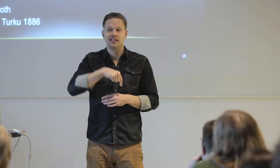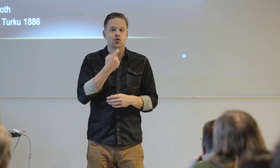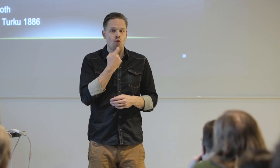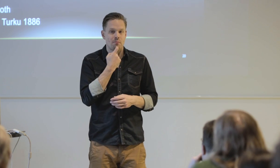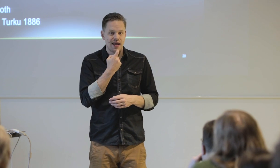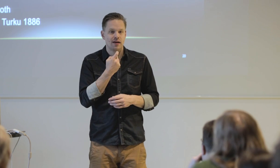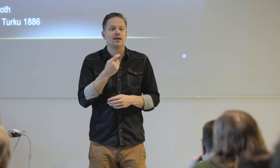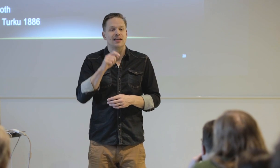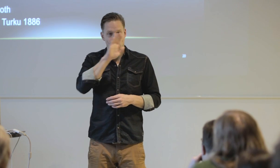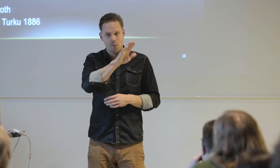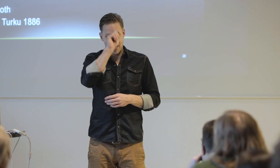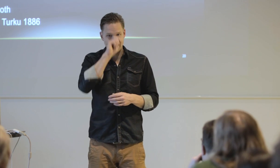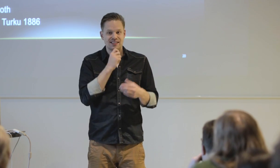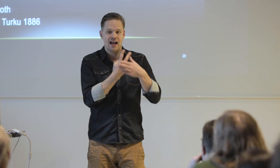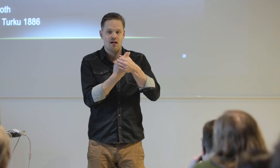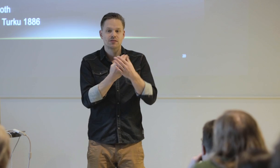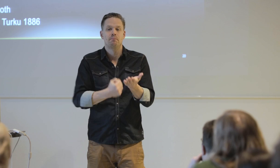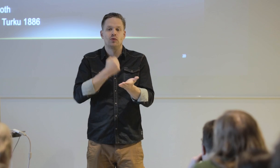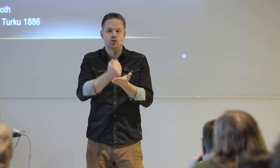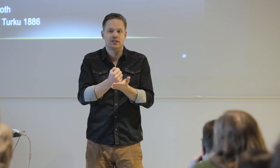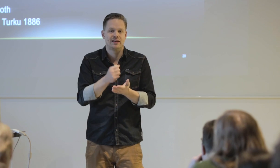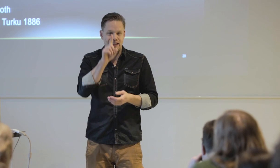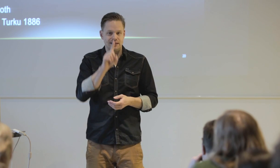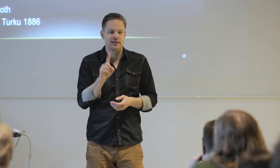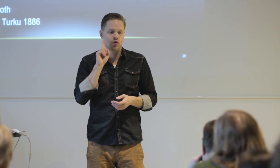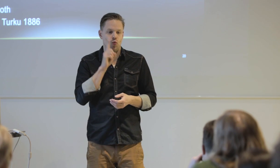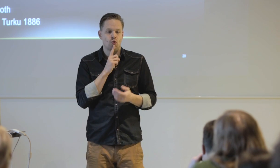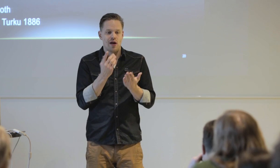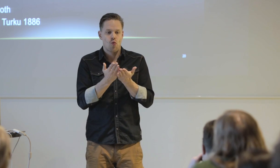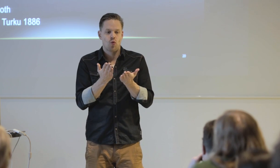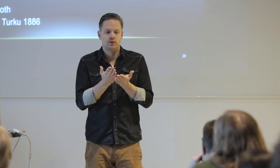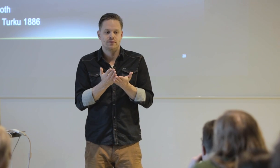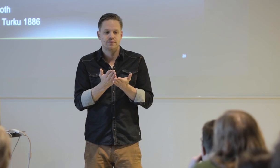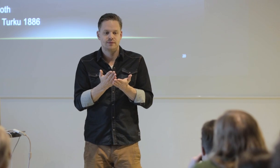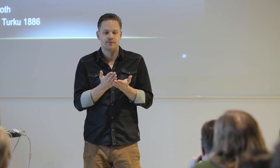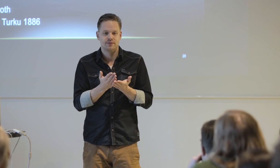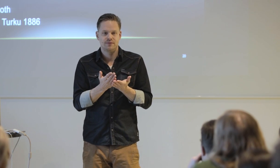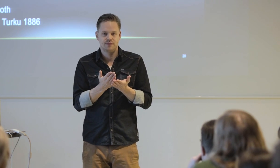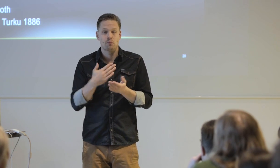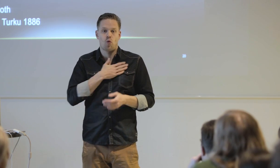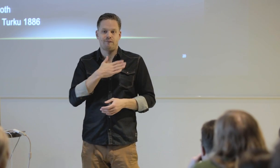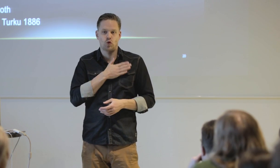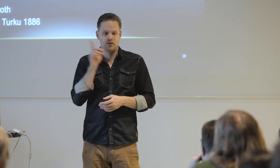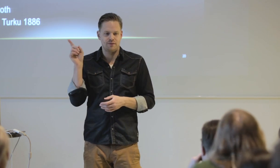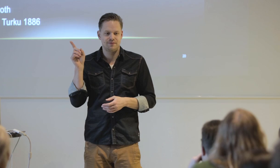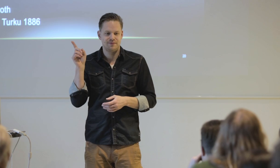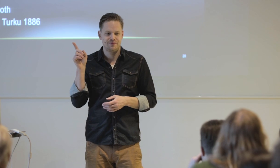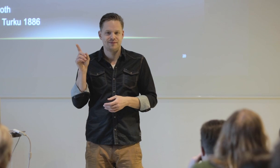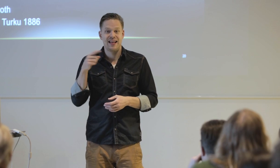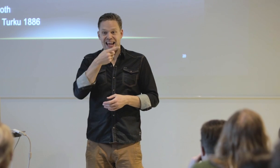when Malm came back to Finland, he decided to establish the first deaf school into Finland, and that was in Porvo.